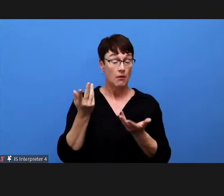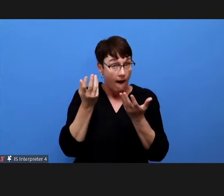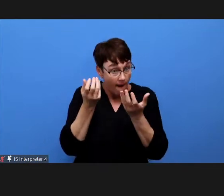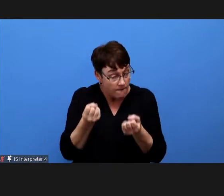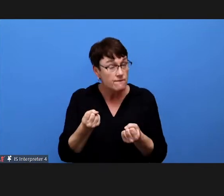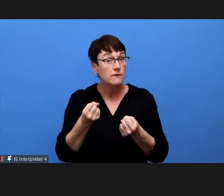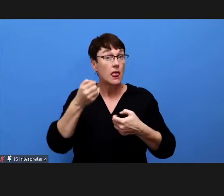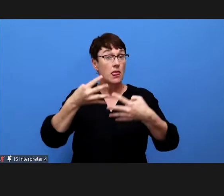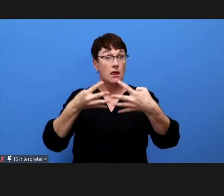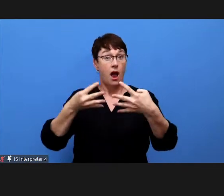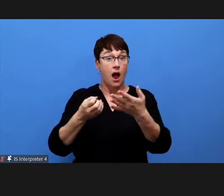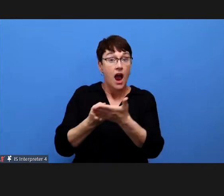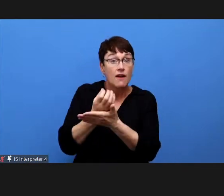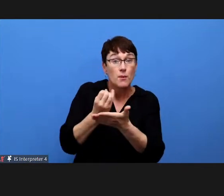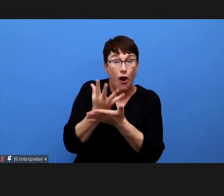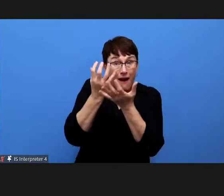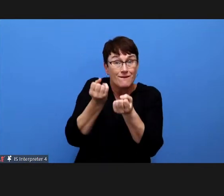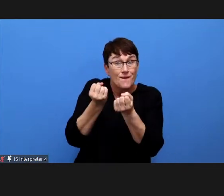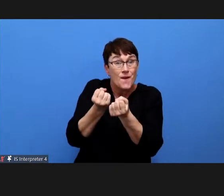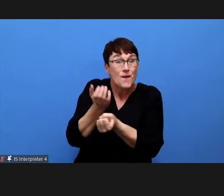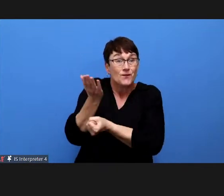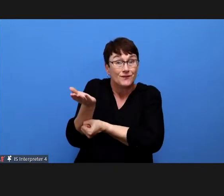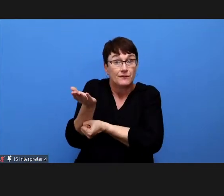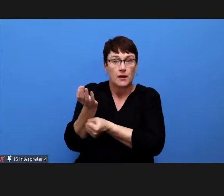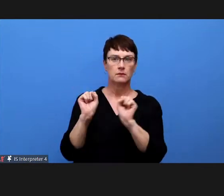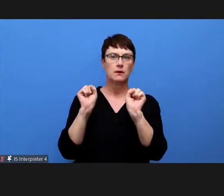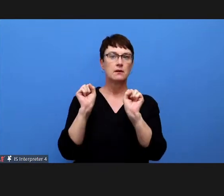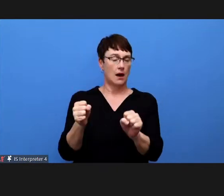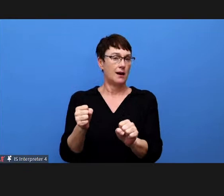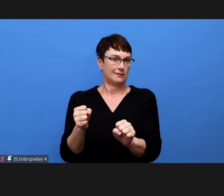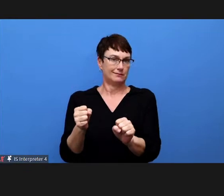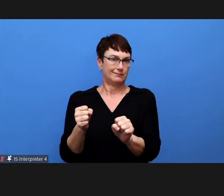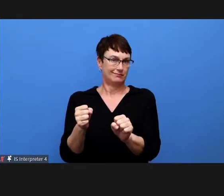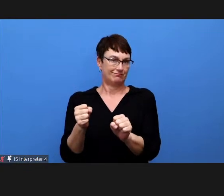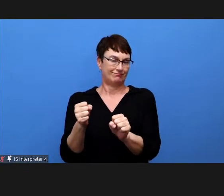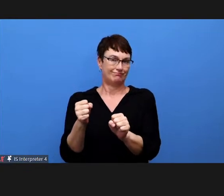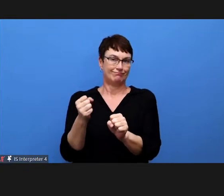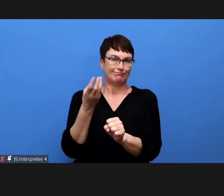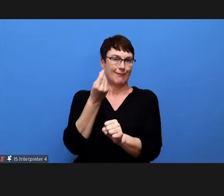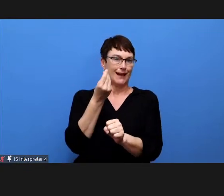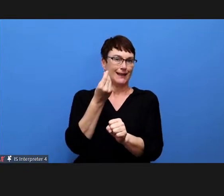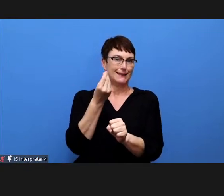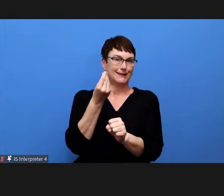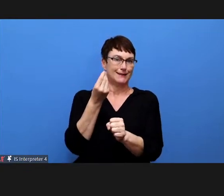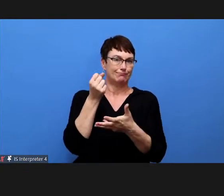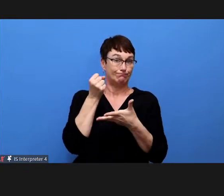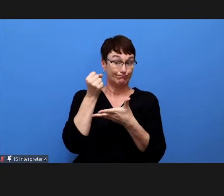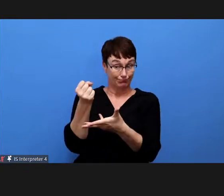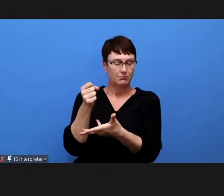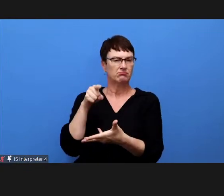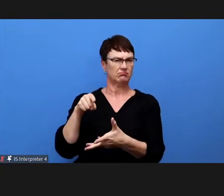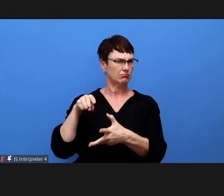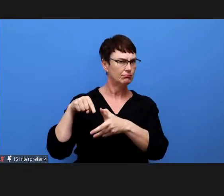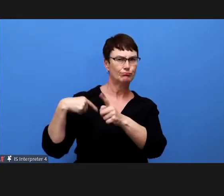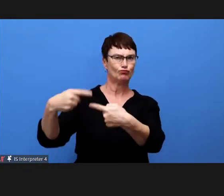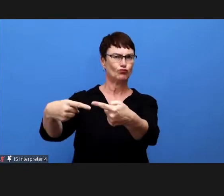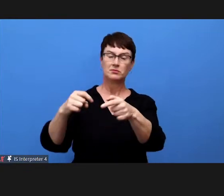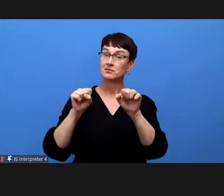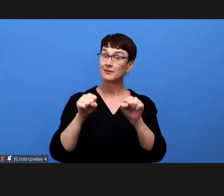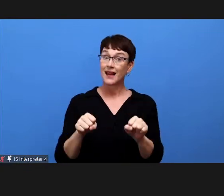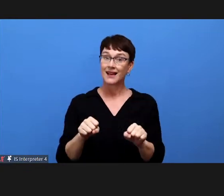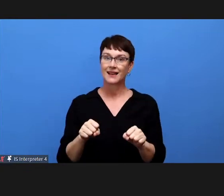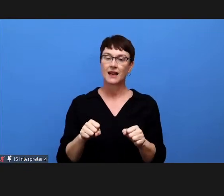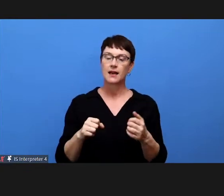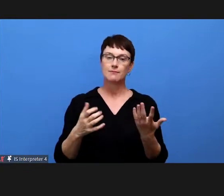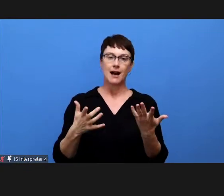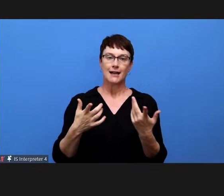it's erratic to enable us to actually build these statistical systems. How can we make financing locally